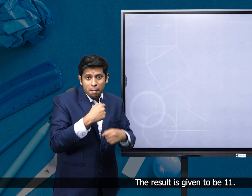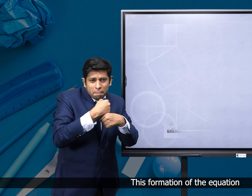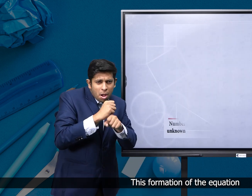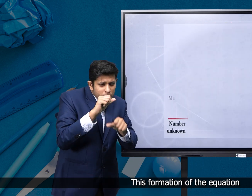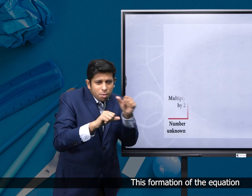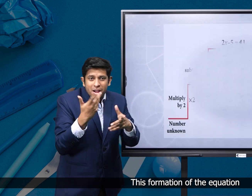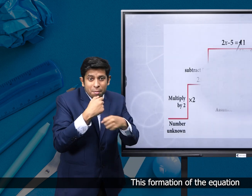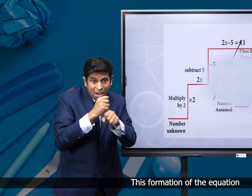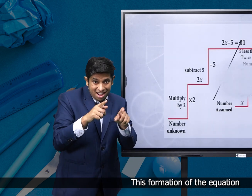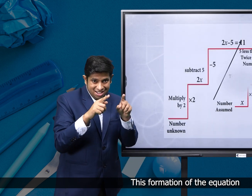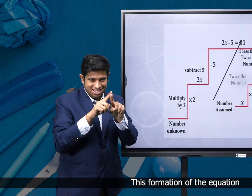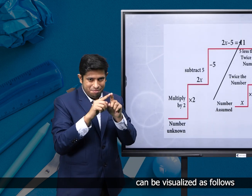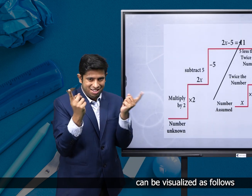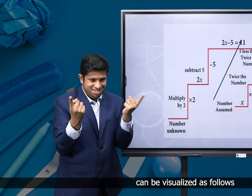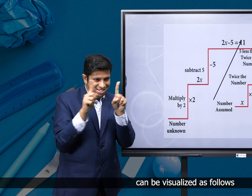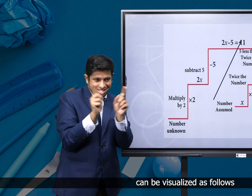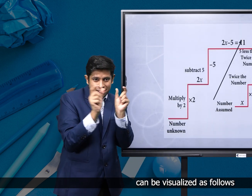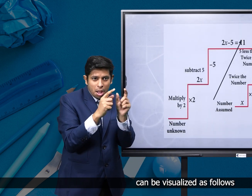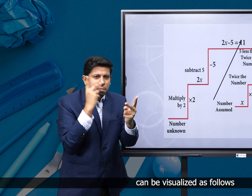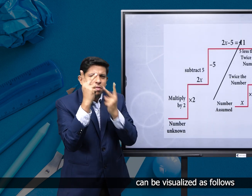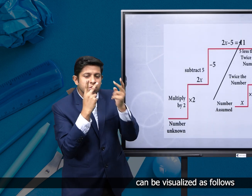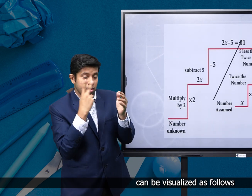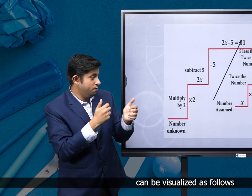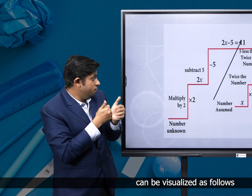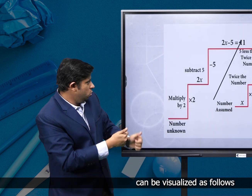This formation of the equation can be visualized as follows.